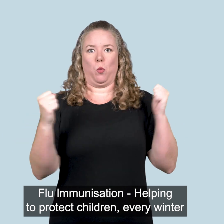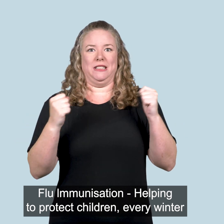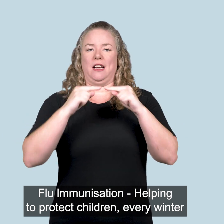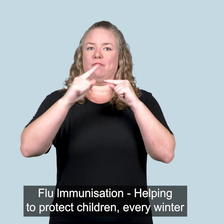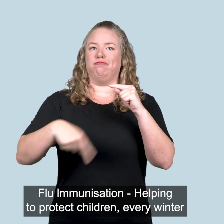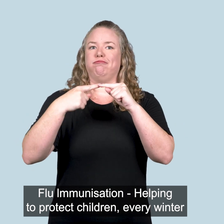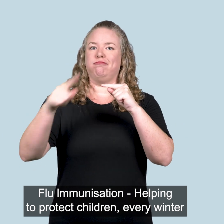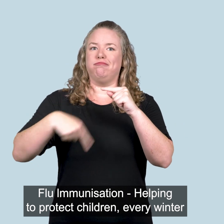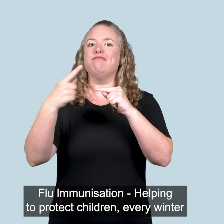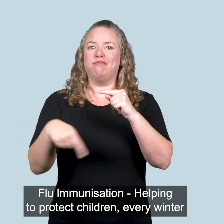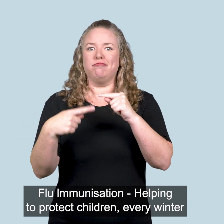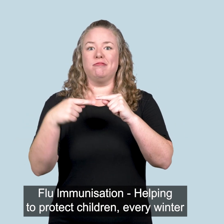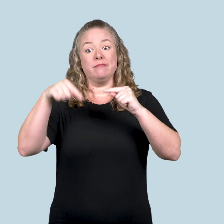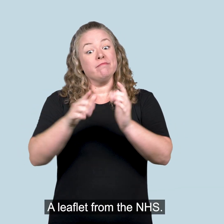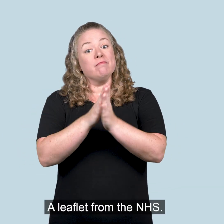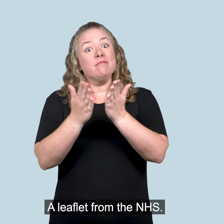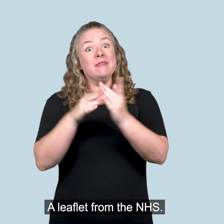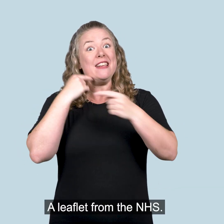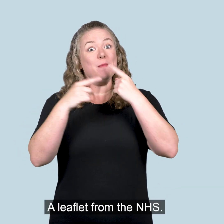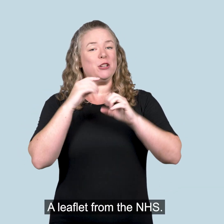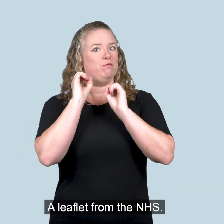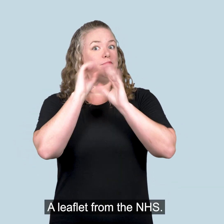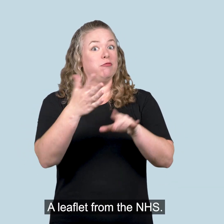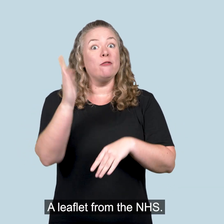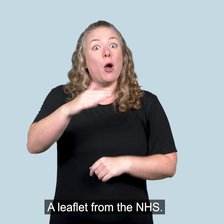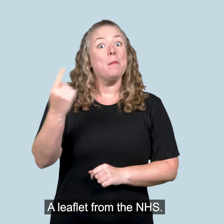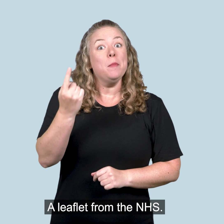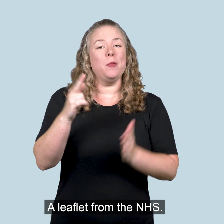winter. A leaflet from the NHS.